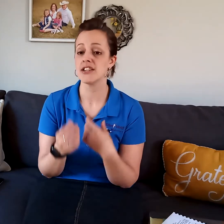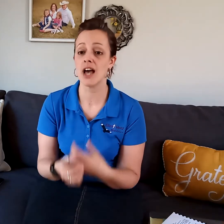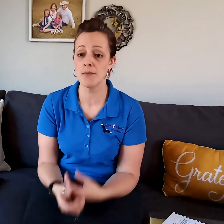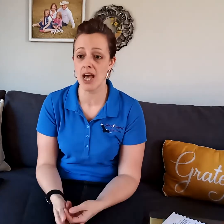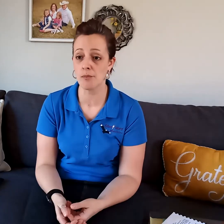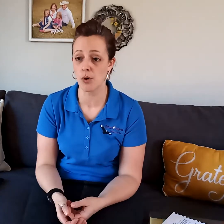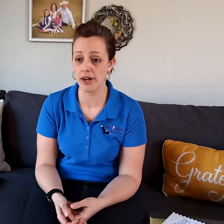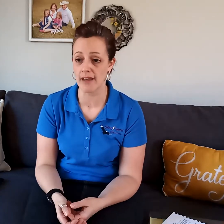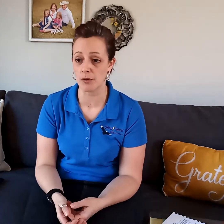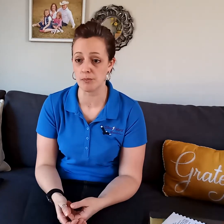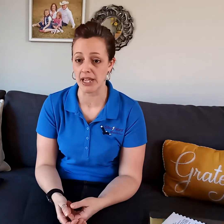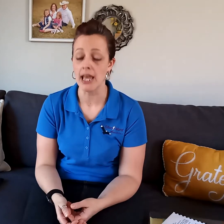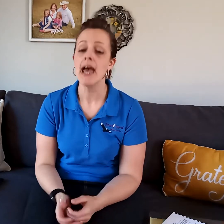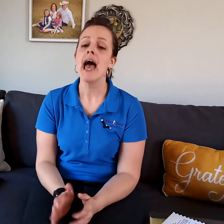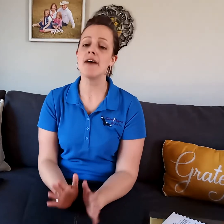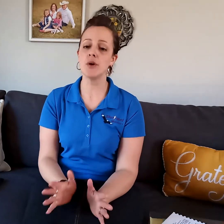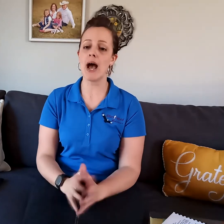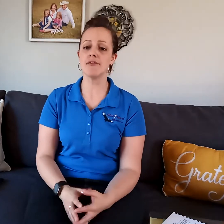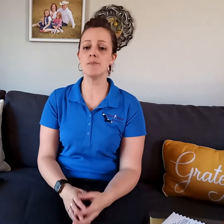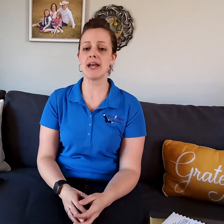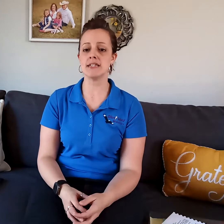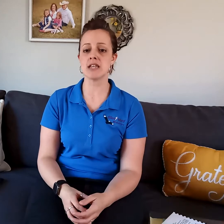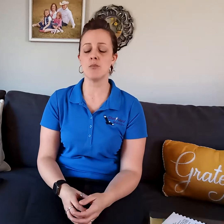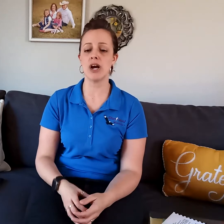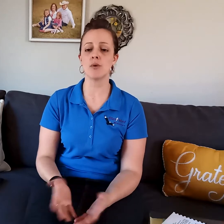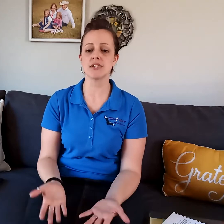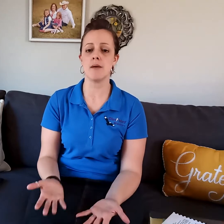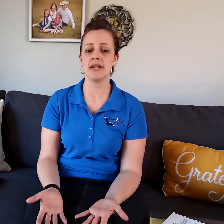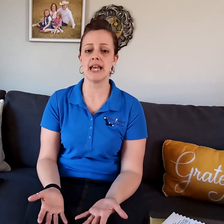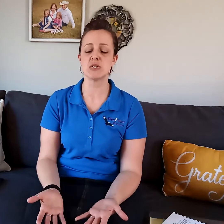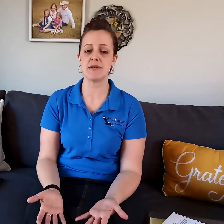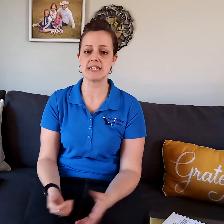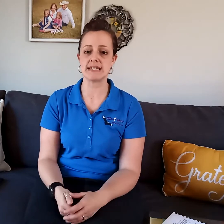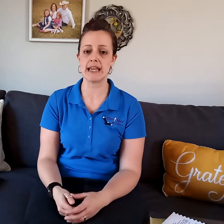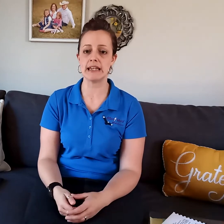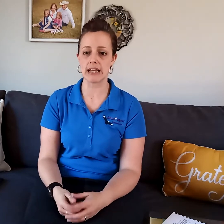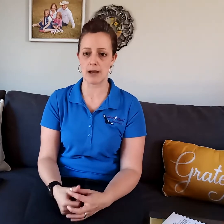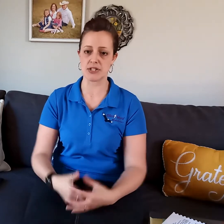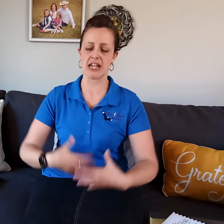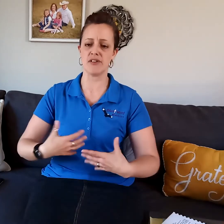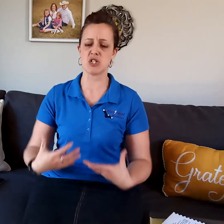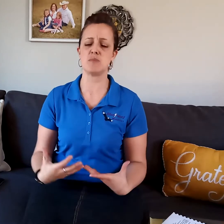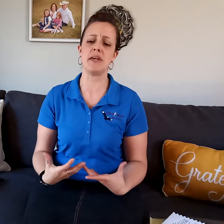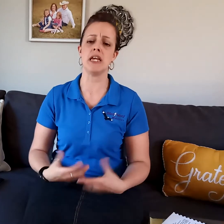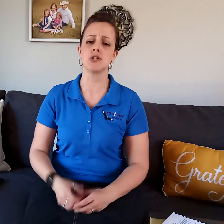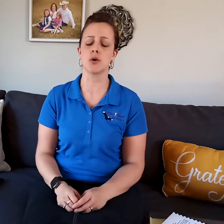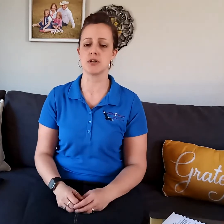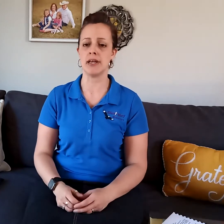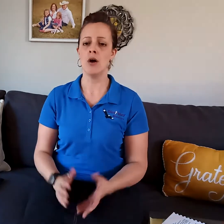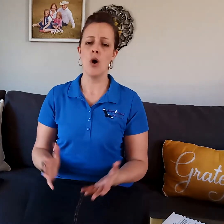tell me how boring that would be. Have you ever been somewhere where somebody has been standing up to give a speech